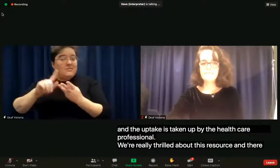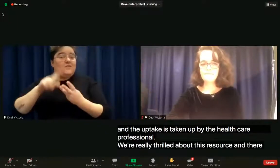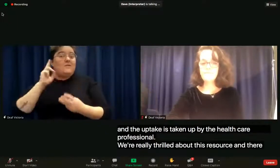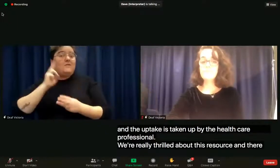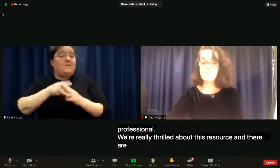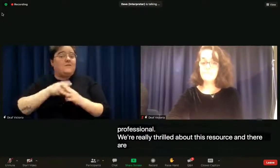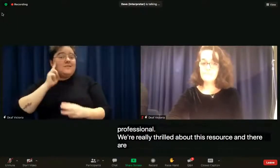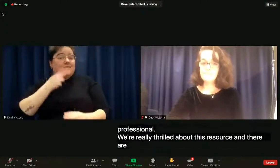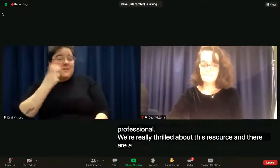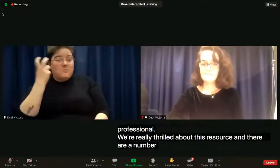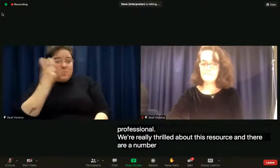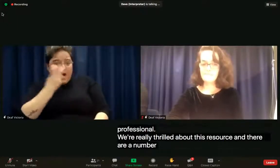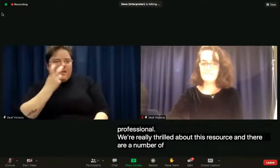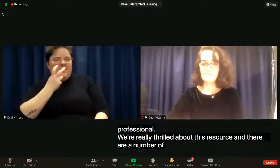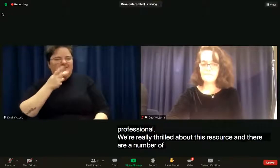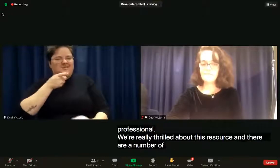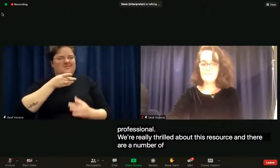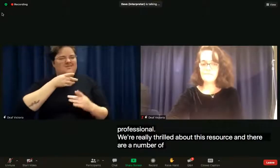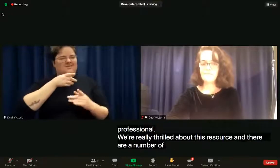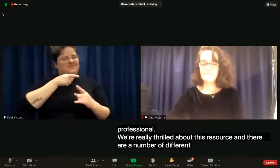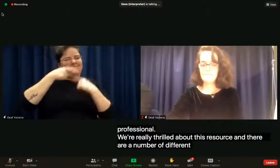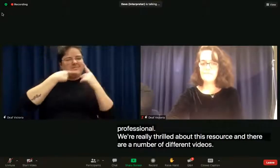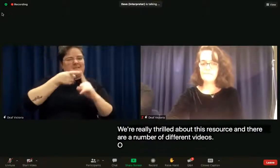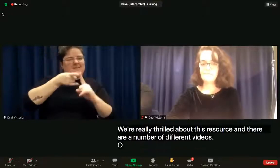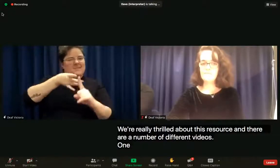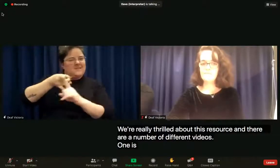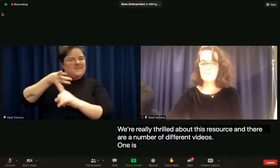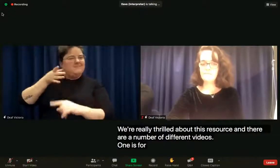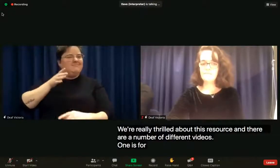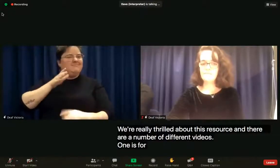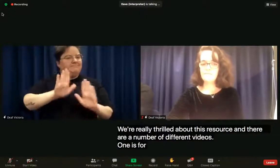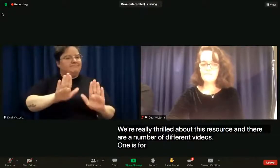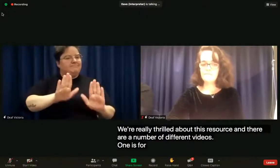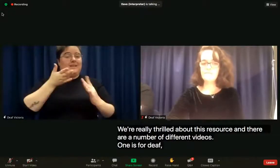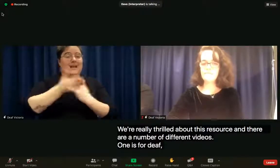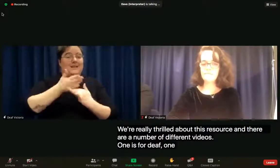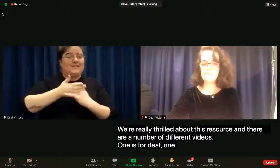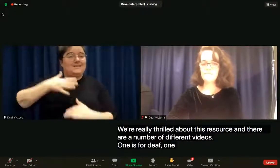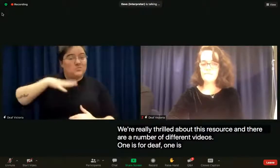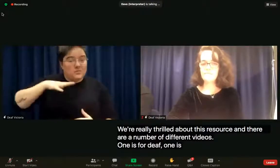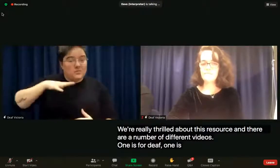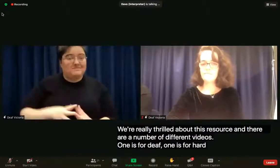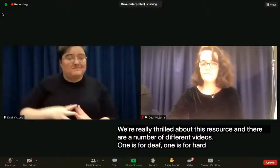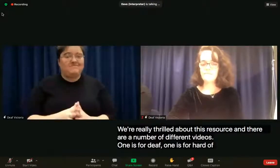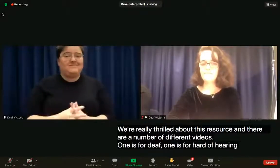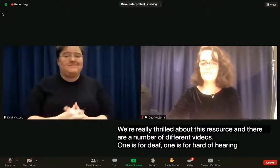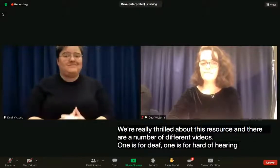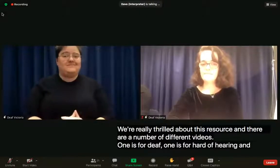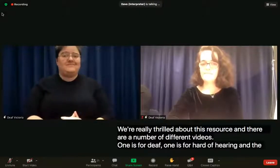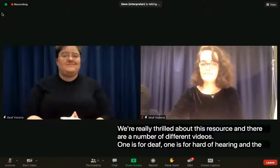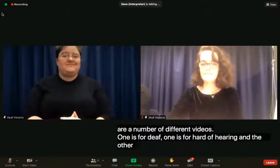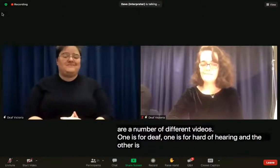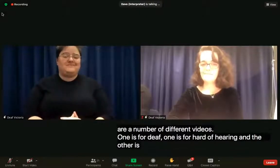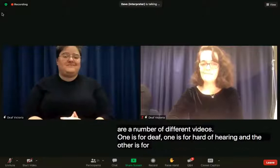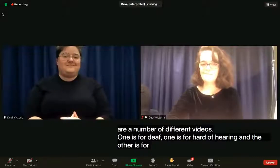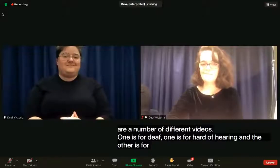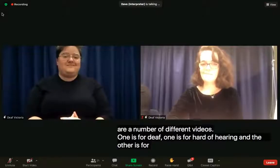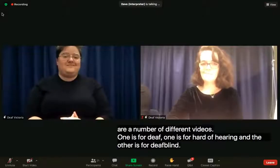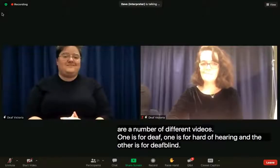One is for deaf, one is for hard of hearing, and the other is for deafblind. We know there are nuances within the access requirements of